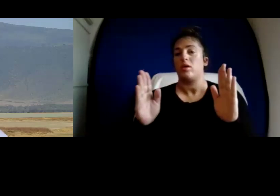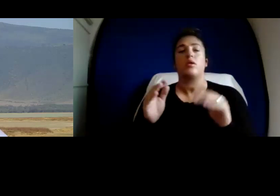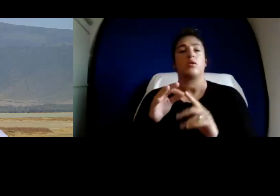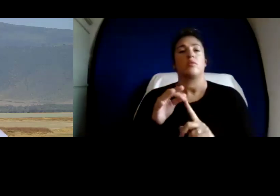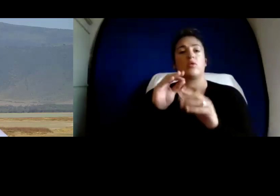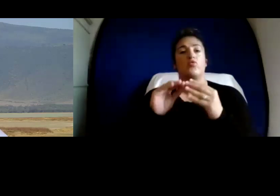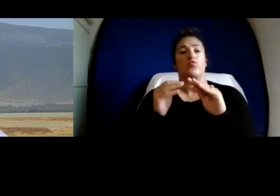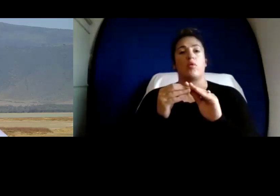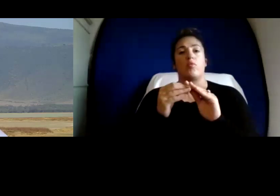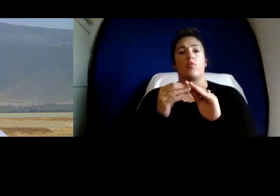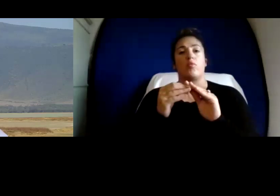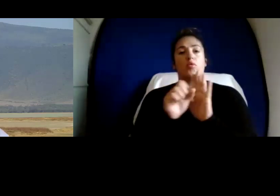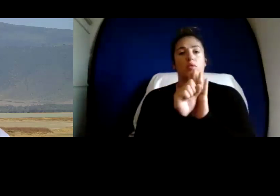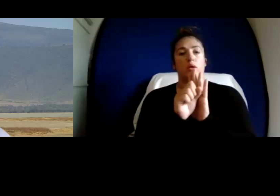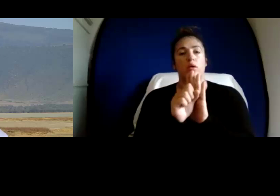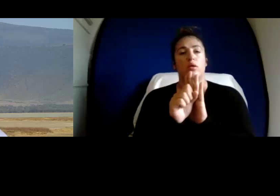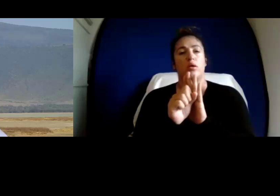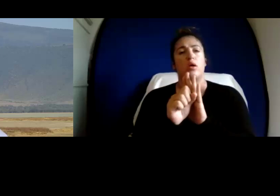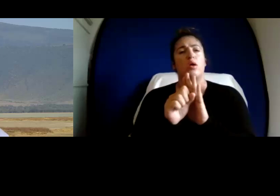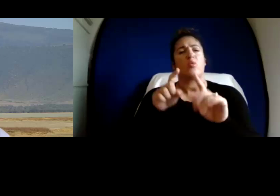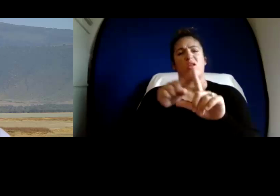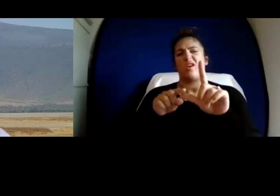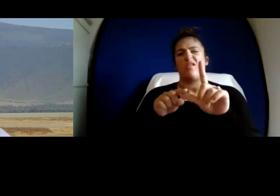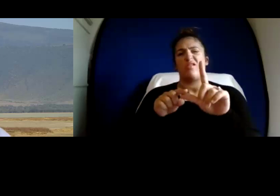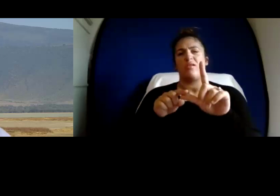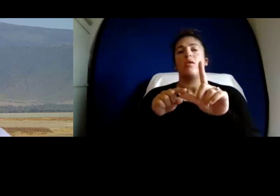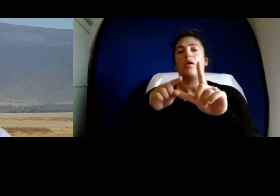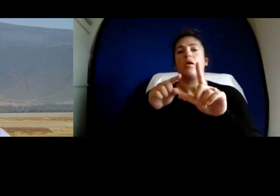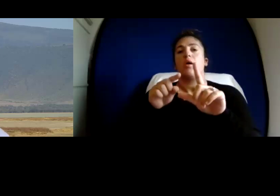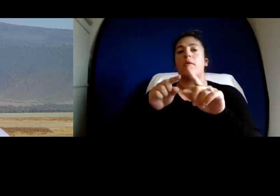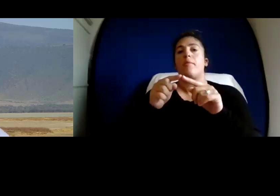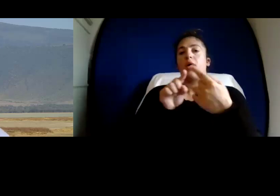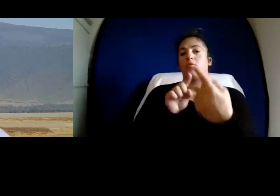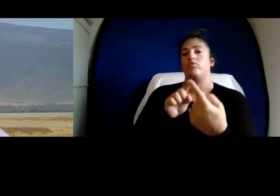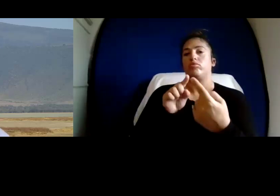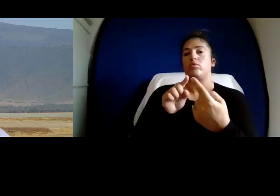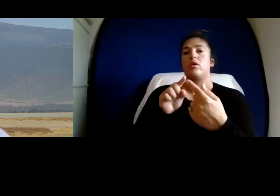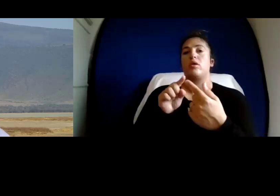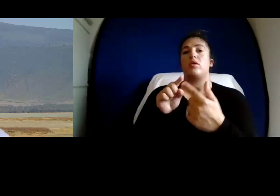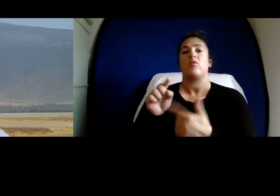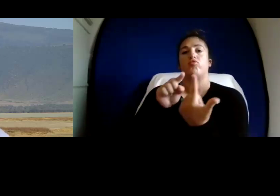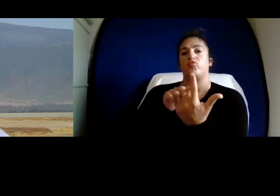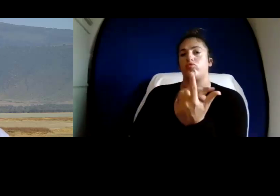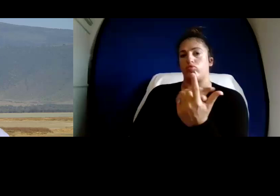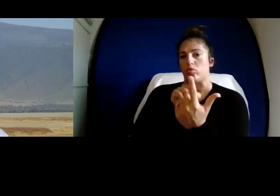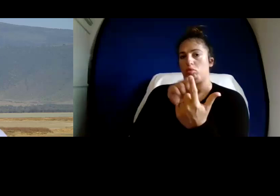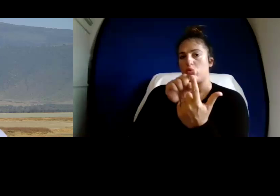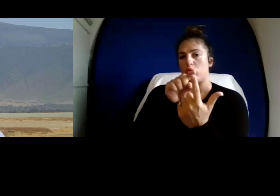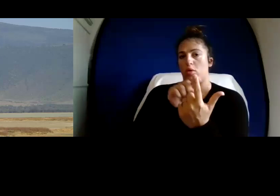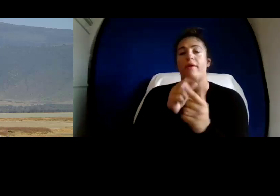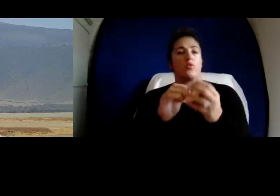a backward letter L in front of it to show what follows are numbers, not